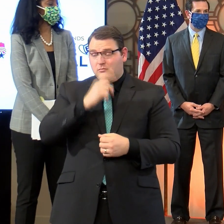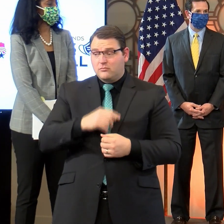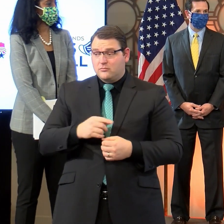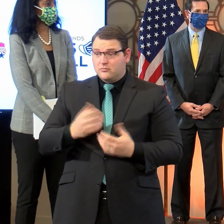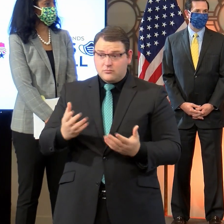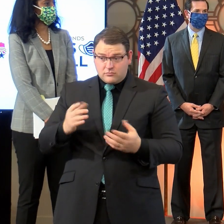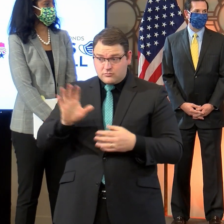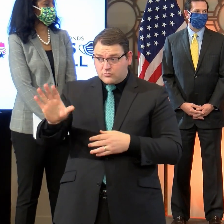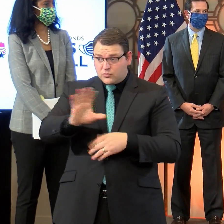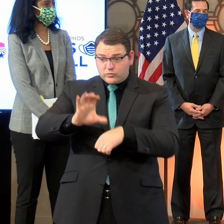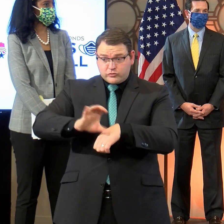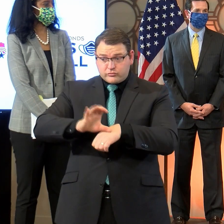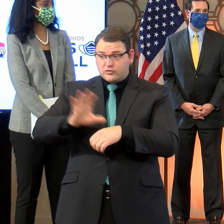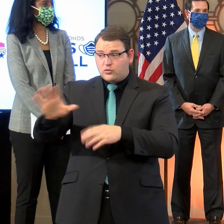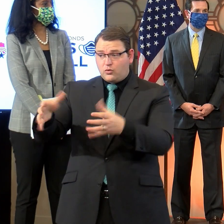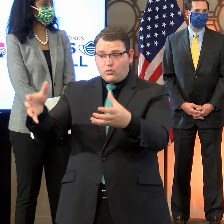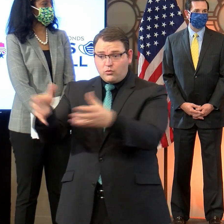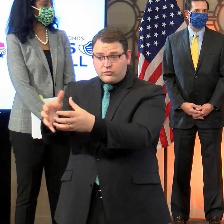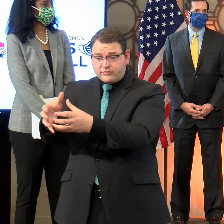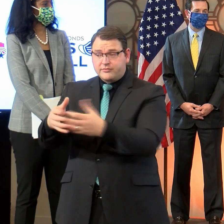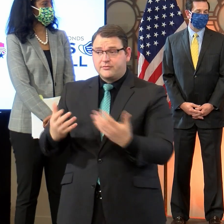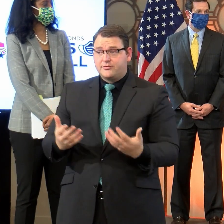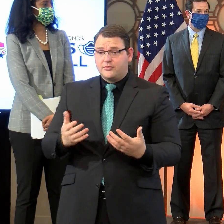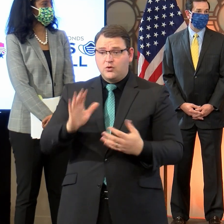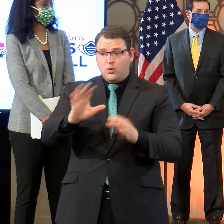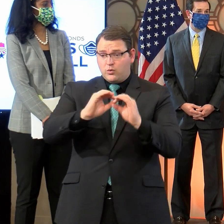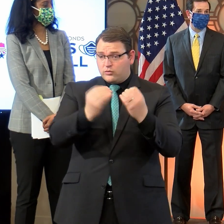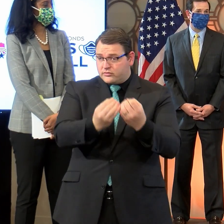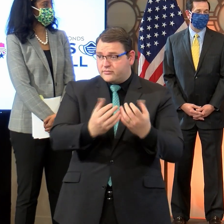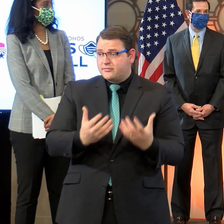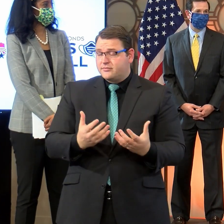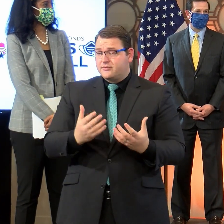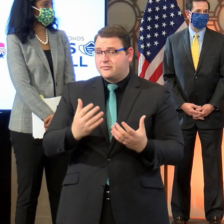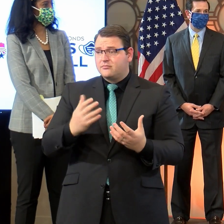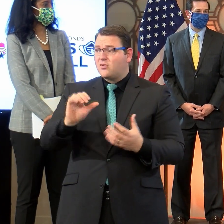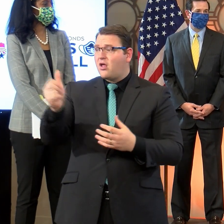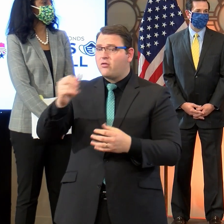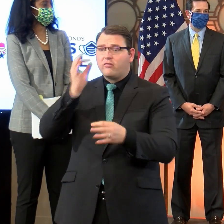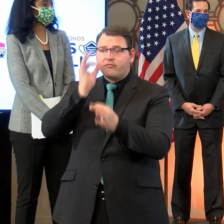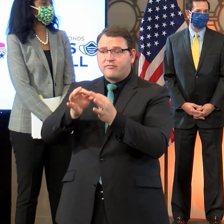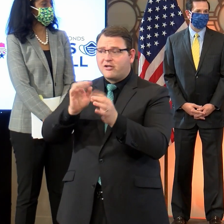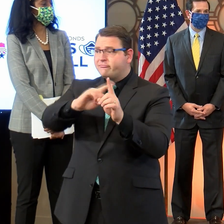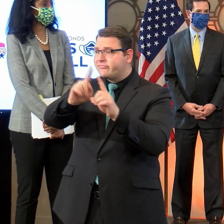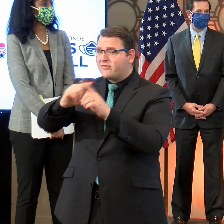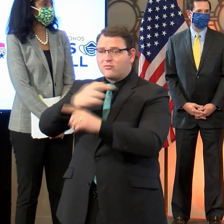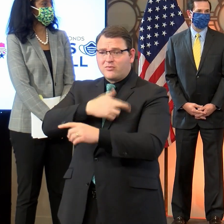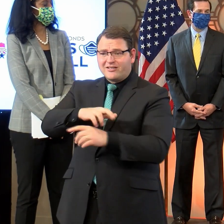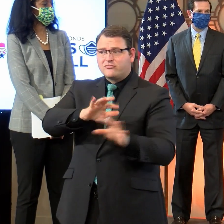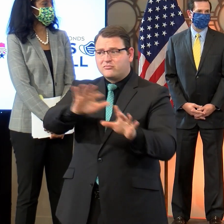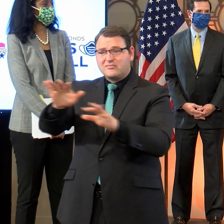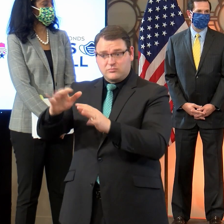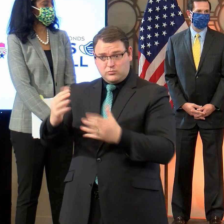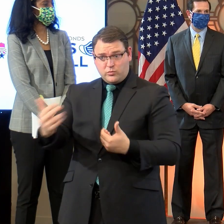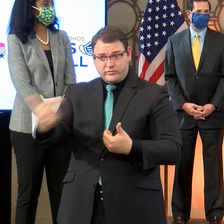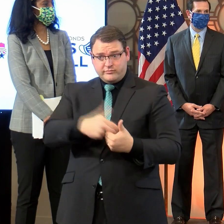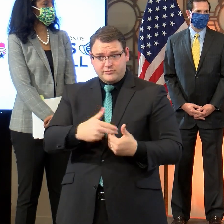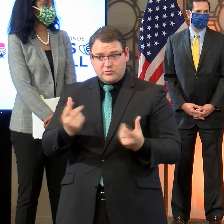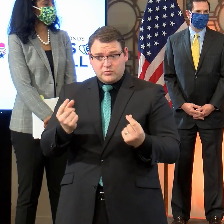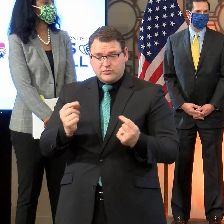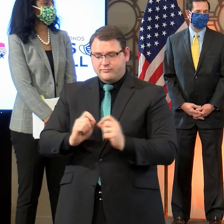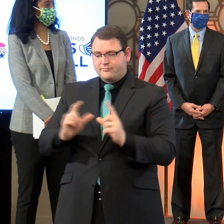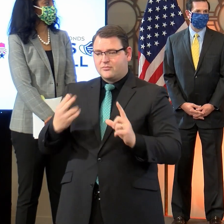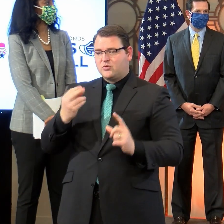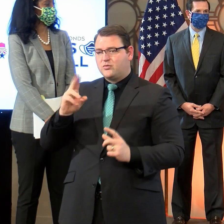your congregation or your organization or even groups from other faith groups, if you are interested in joining us in this, go to